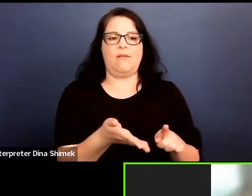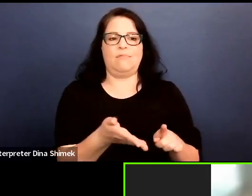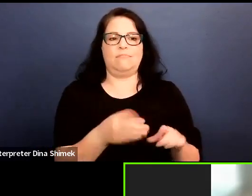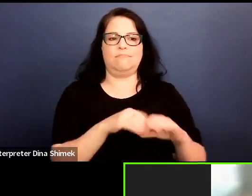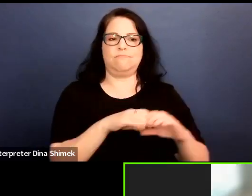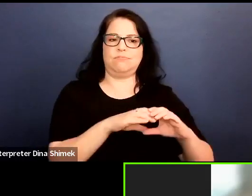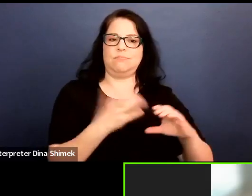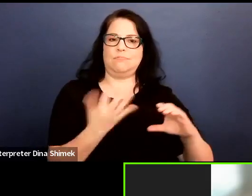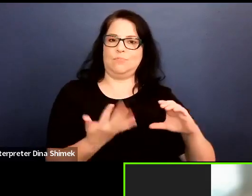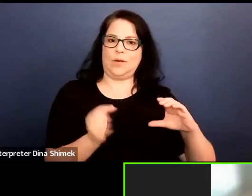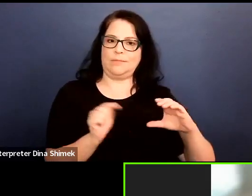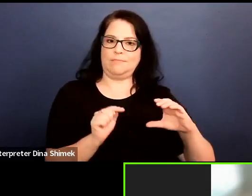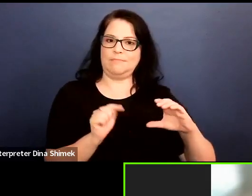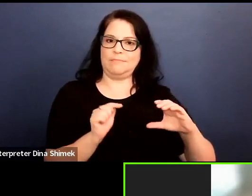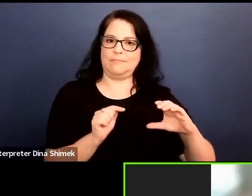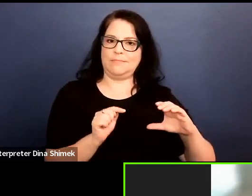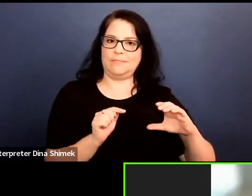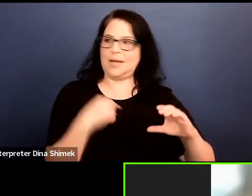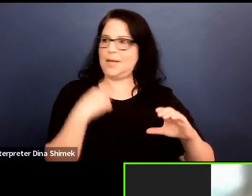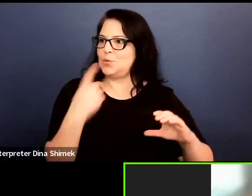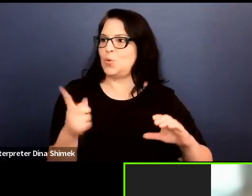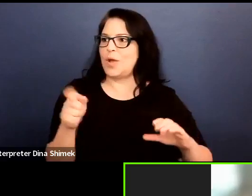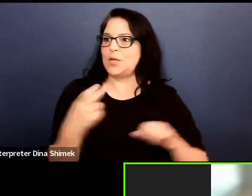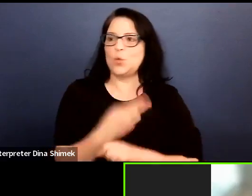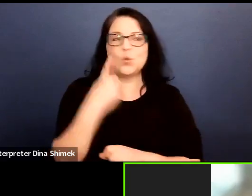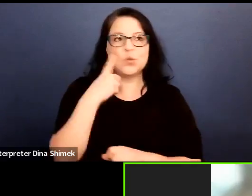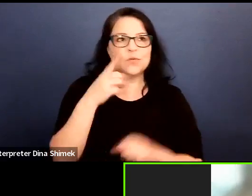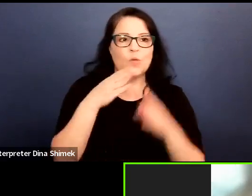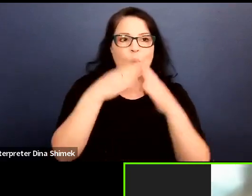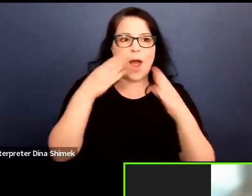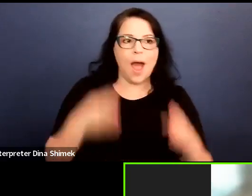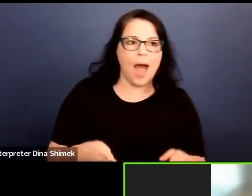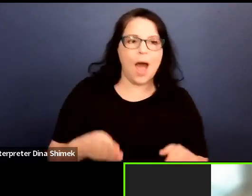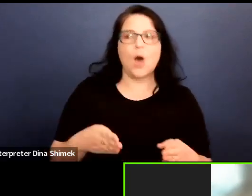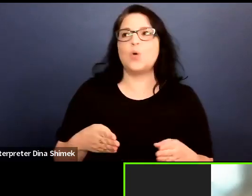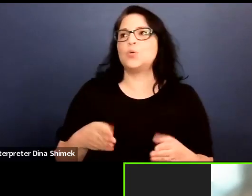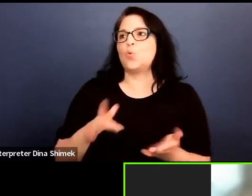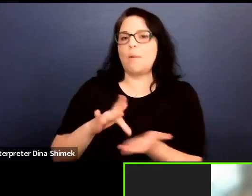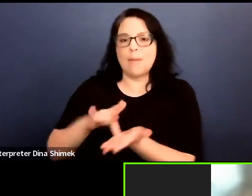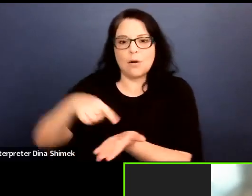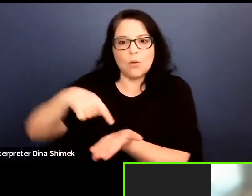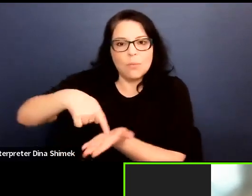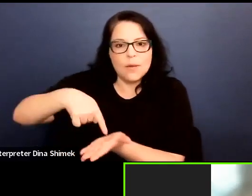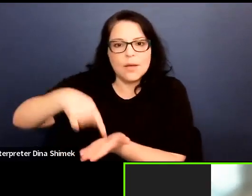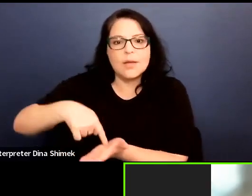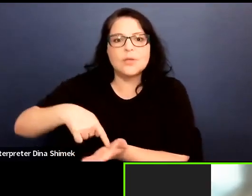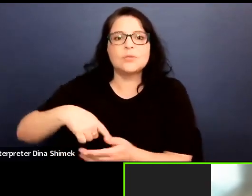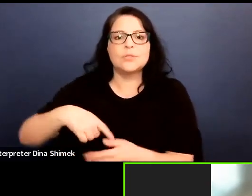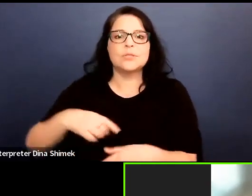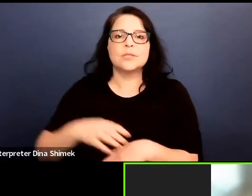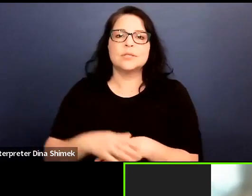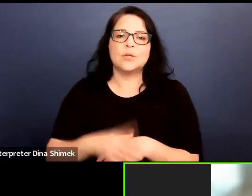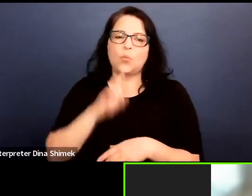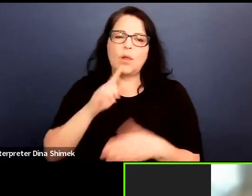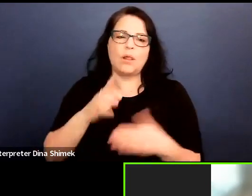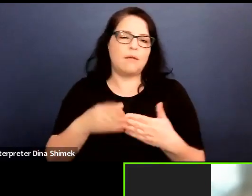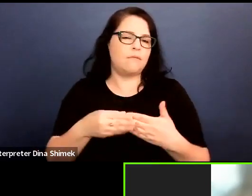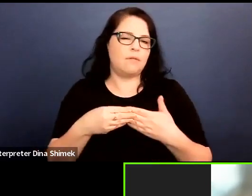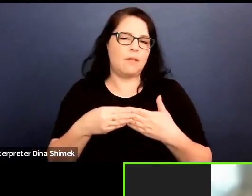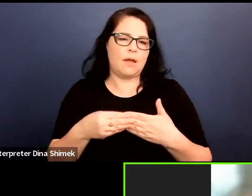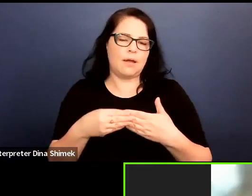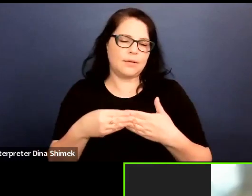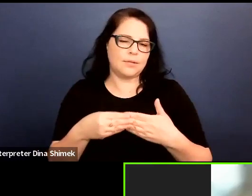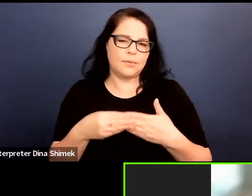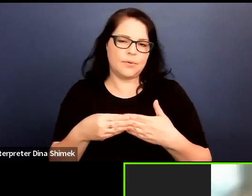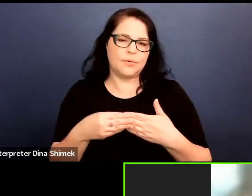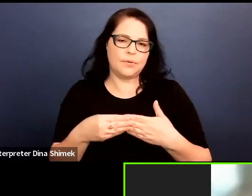because like I just said, I've had to use it for a house bill or a medical bill, or, it's flexible.